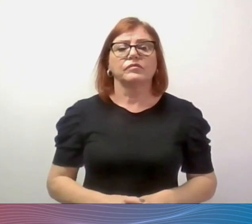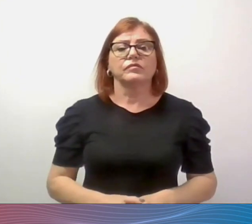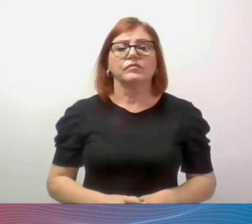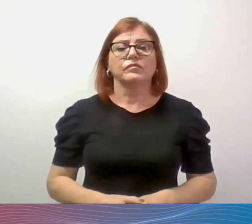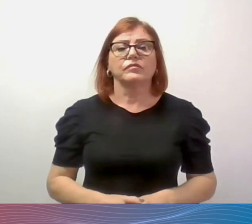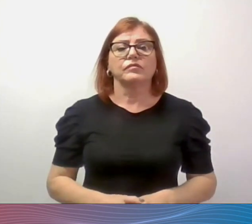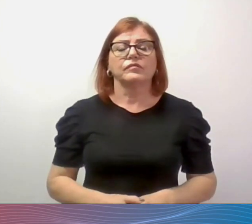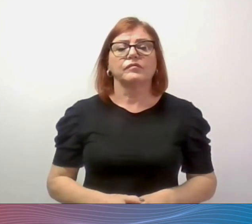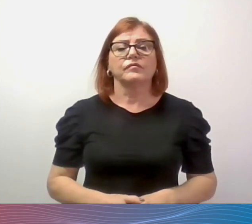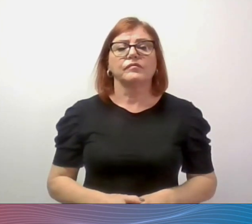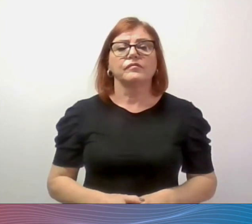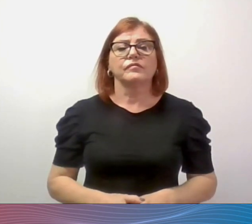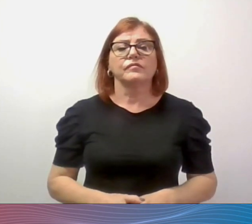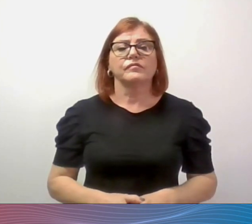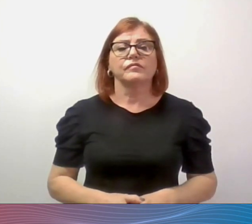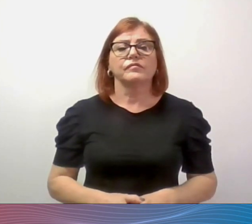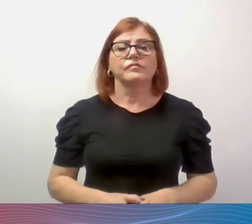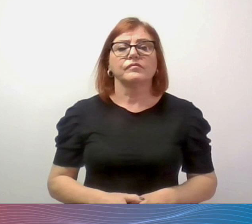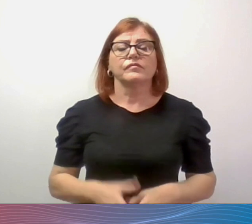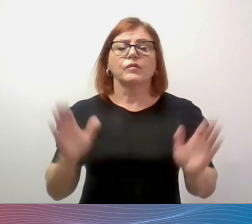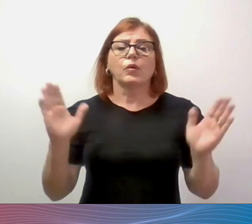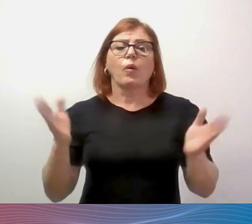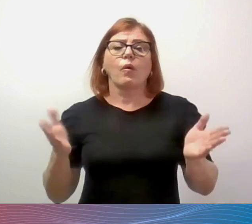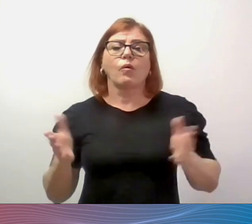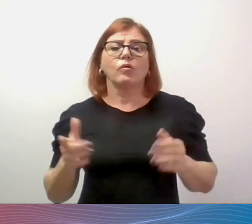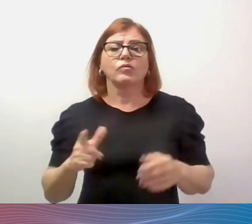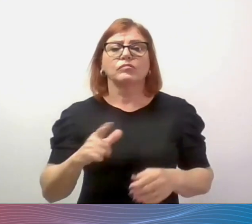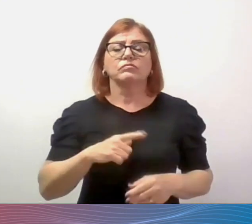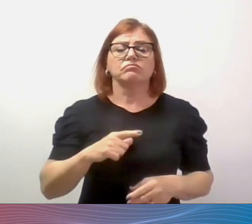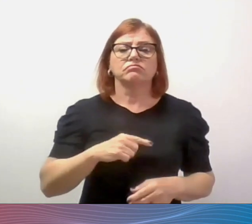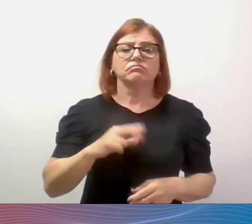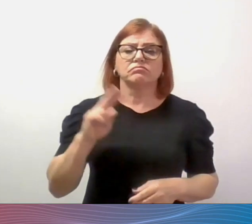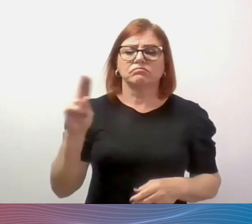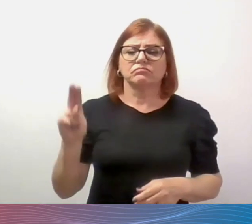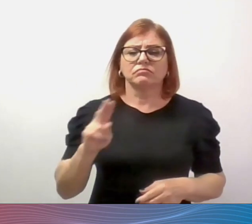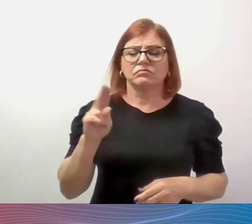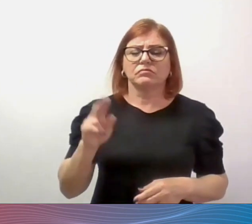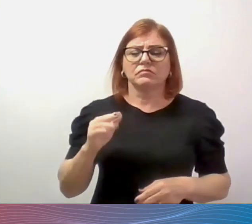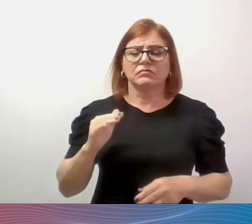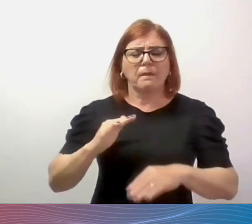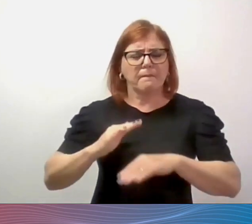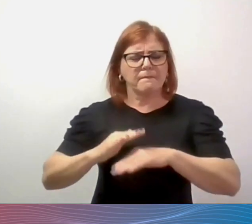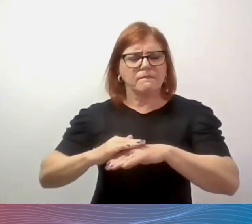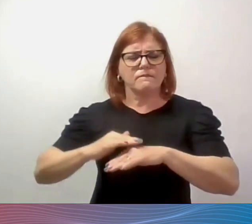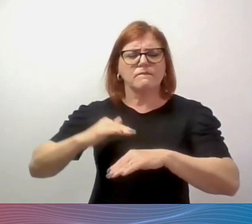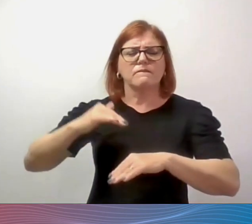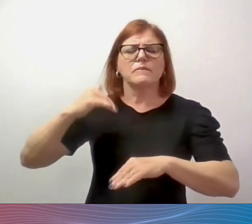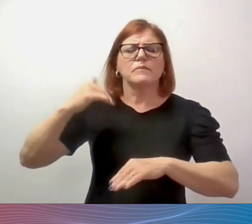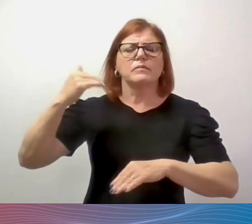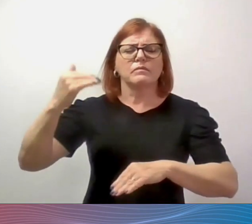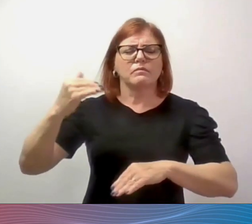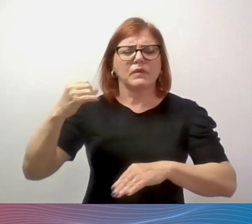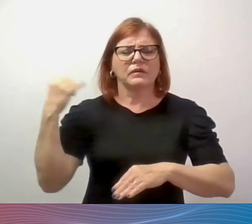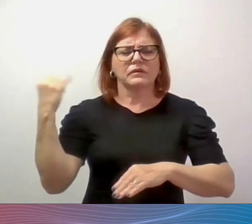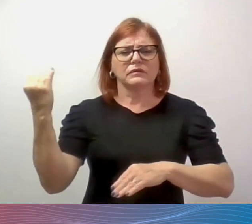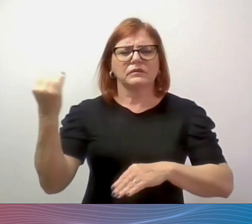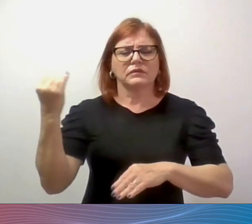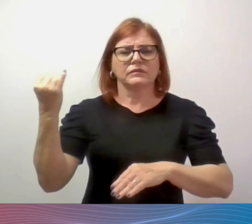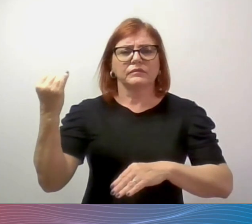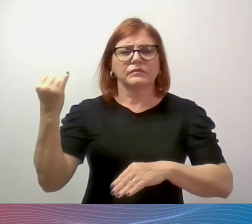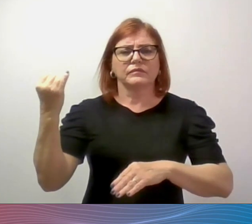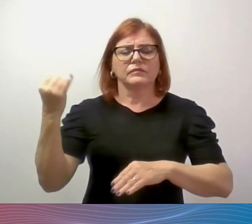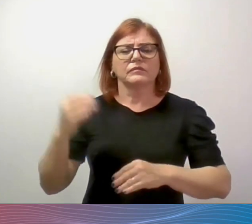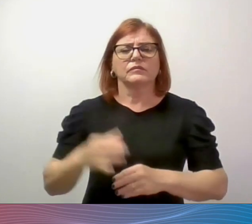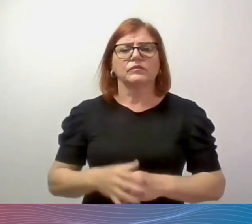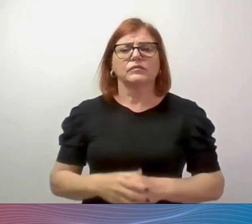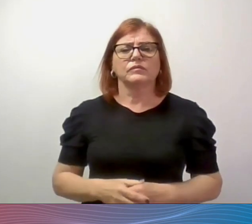members of Christ. Hoje eu tenho uma utilidade muito mais nobre. Today we have a noble function. Eu